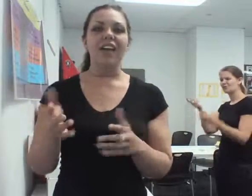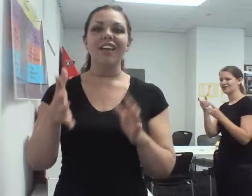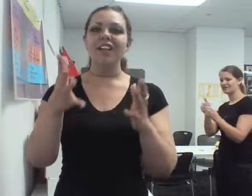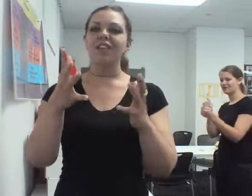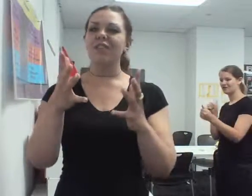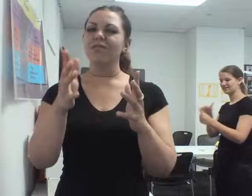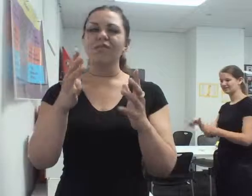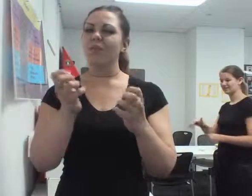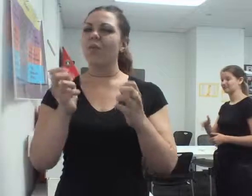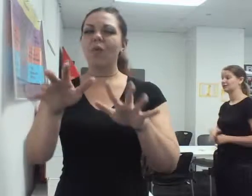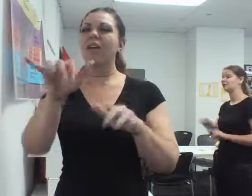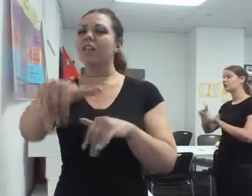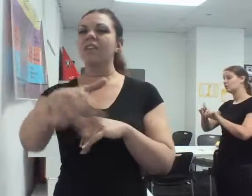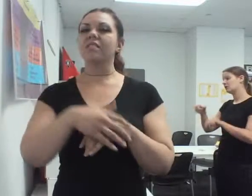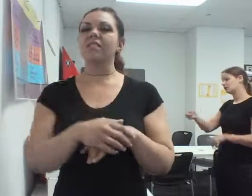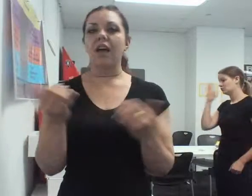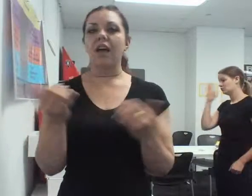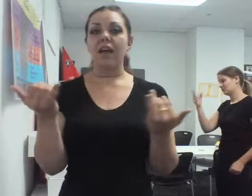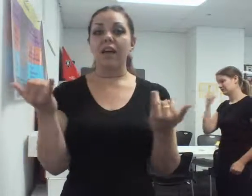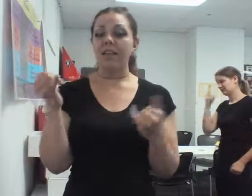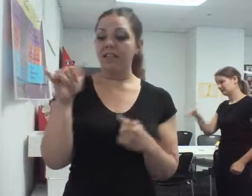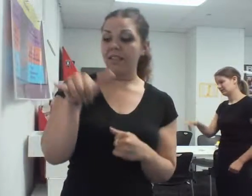see, right?